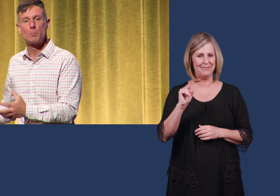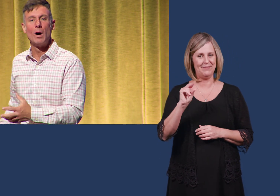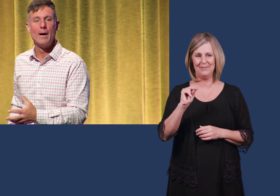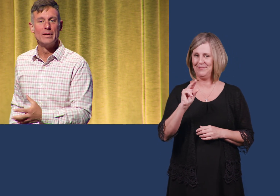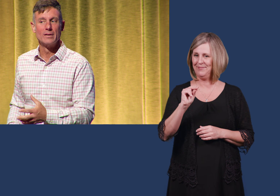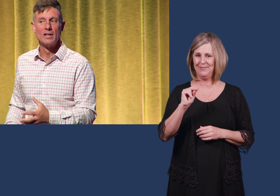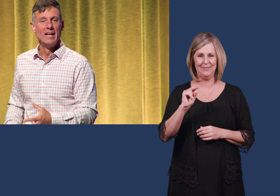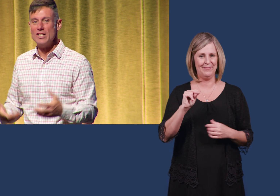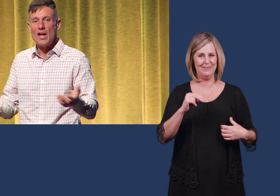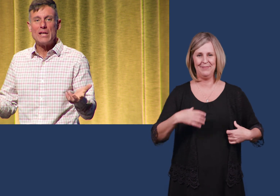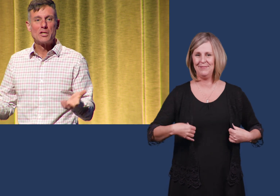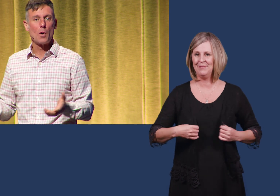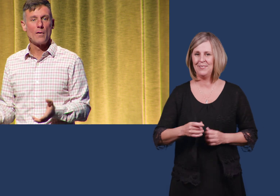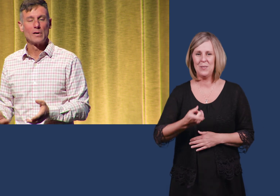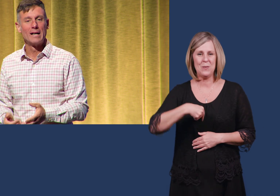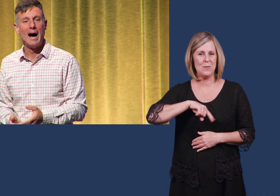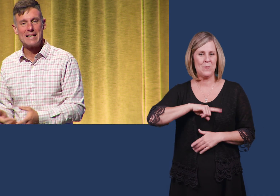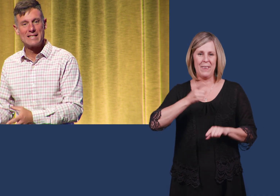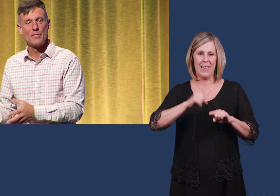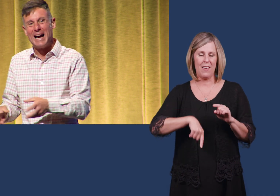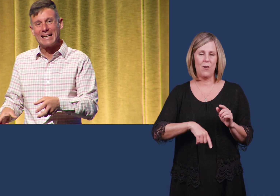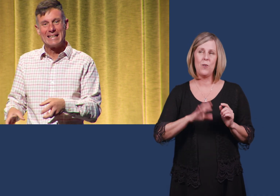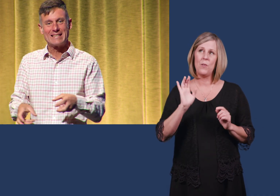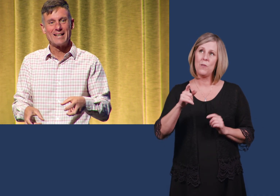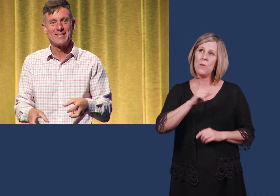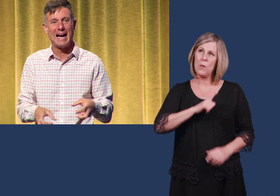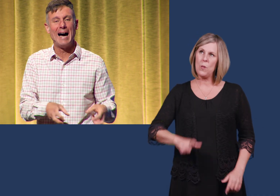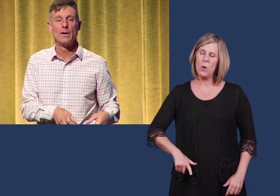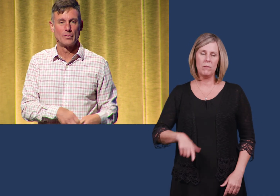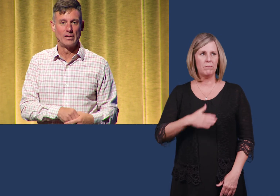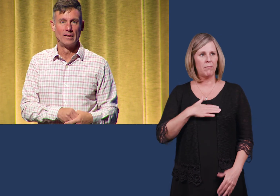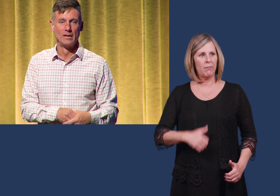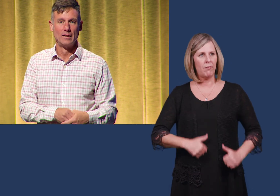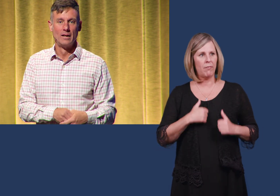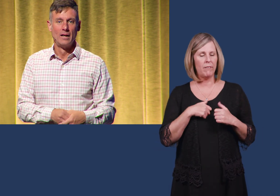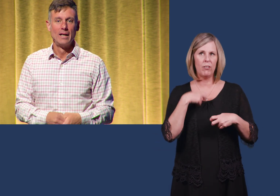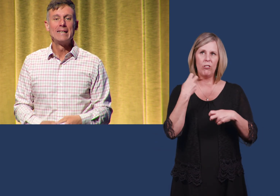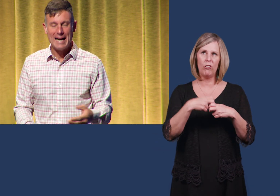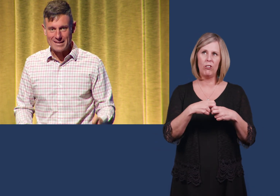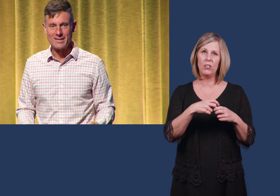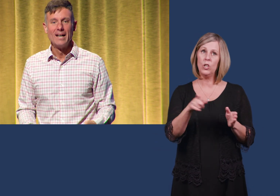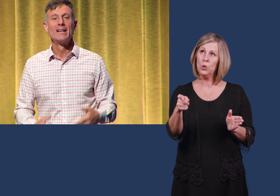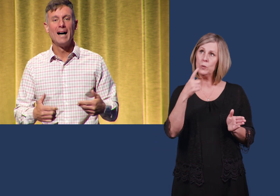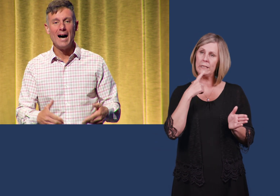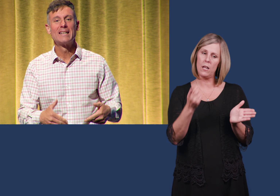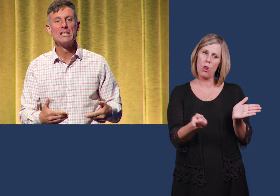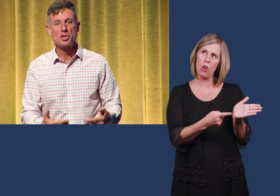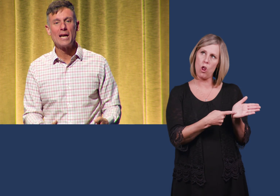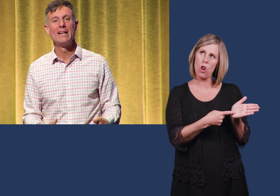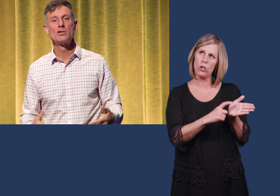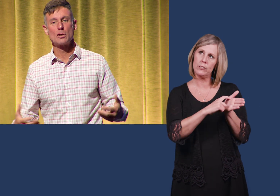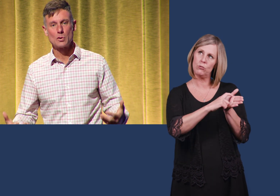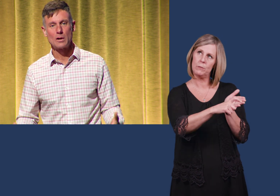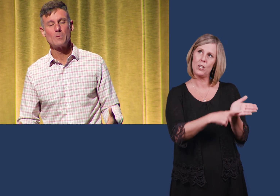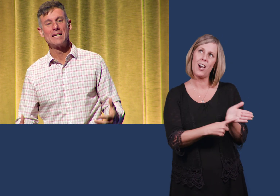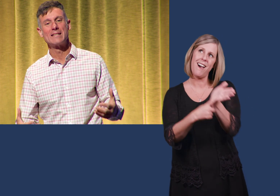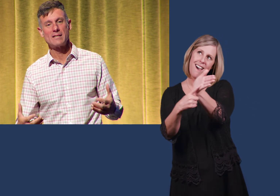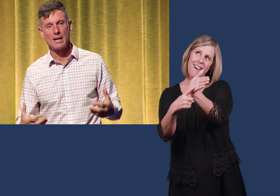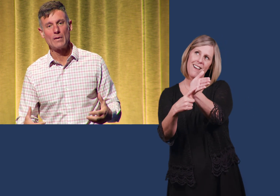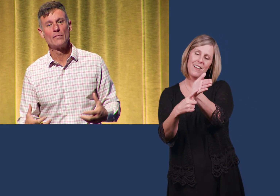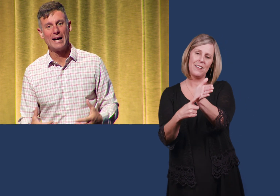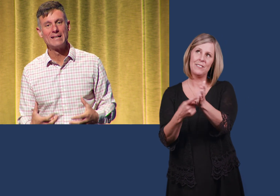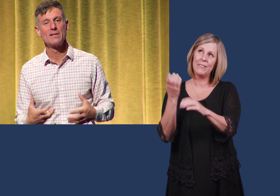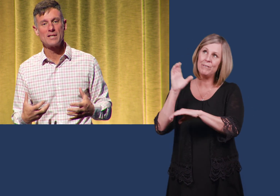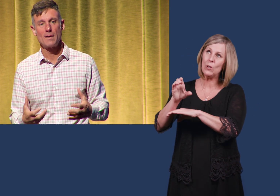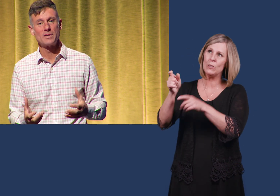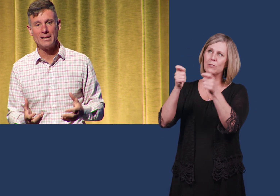claim this promise. Nothing's too hard for God, as if that gets us out of it. Yes, God can change the circumstances